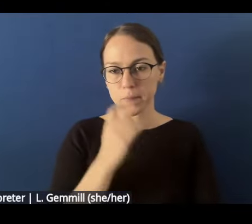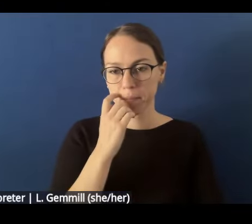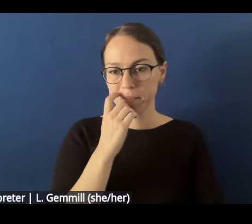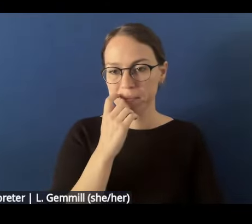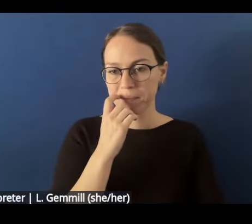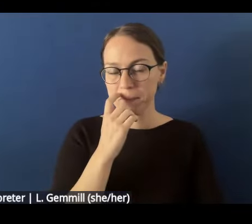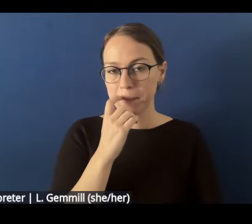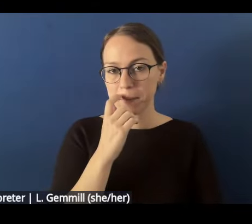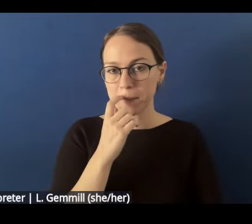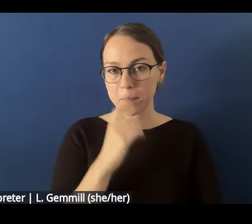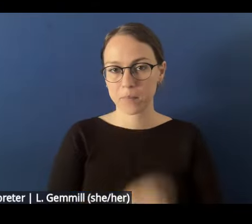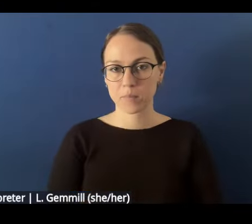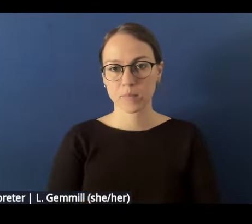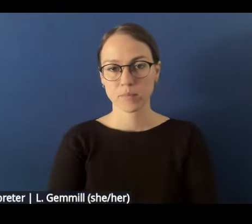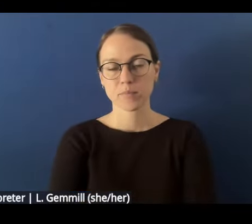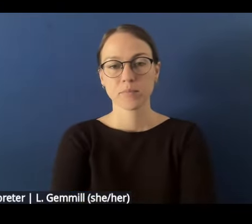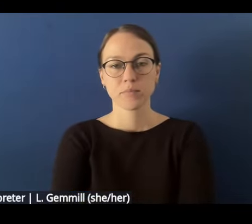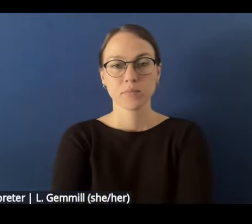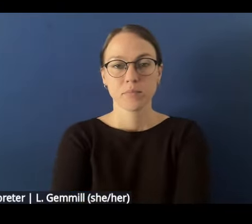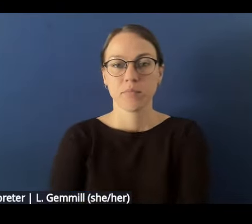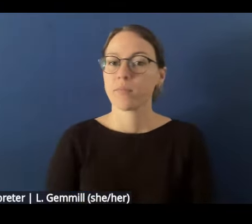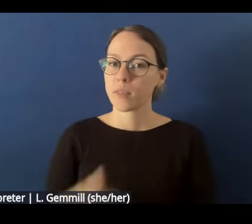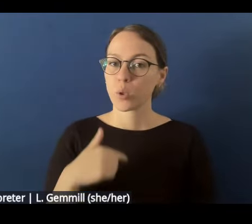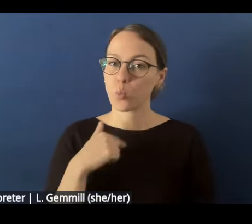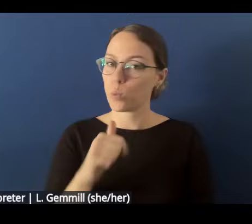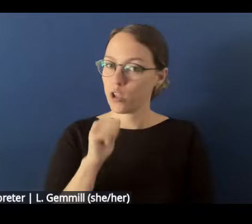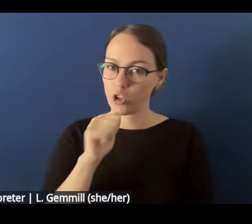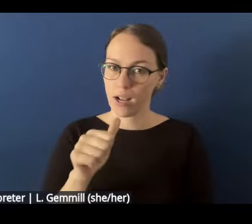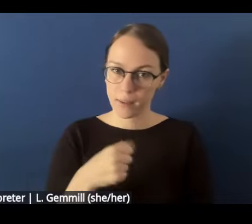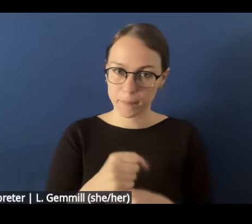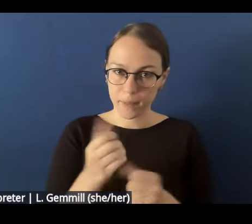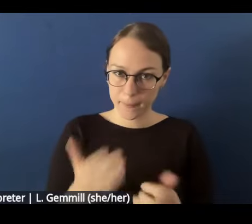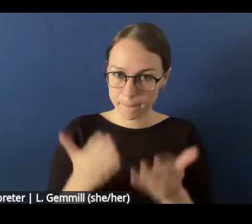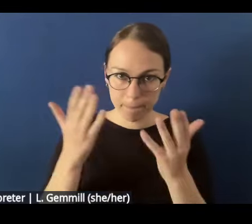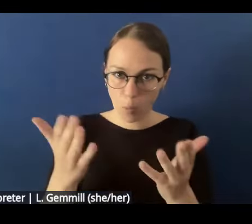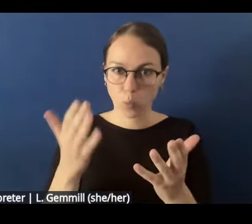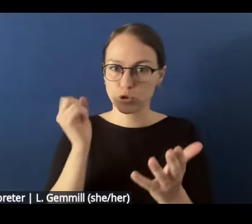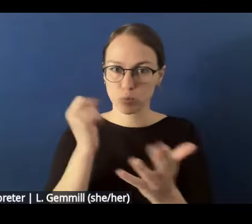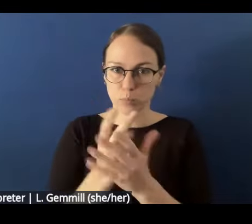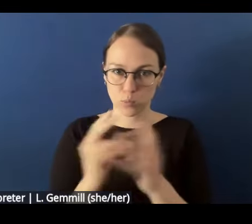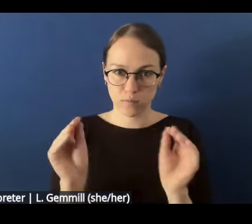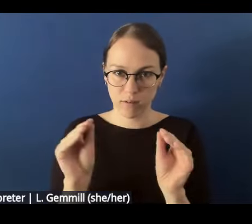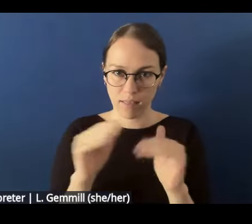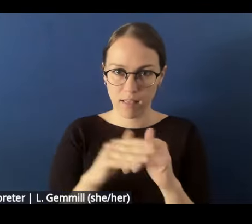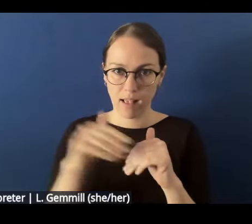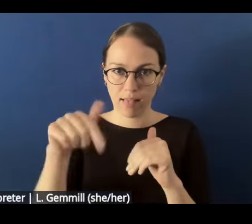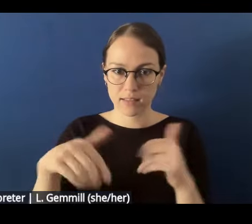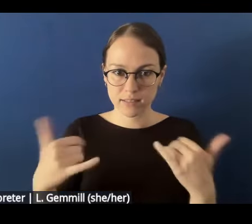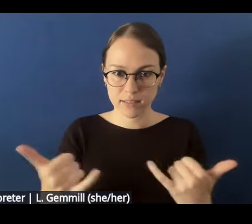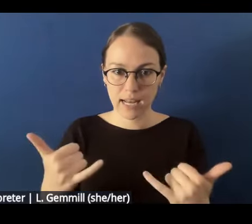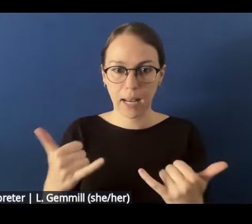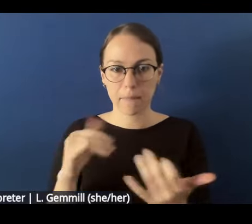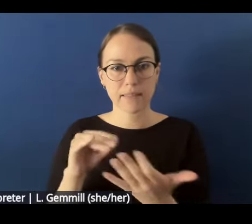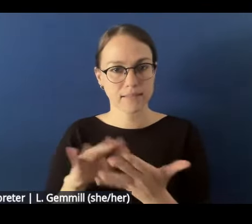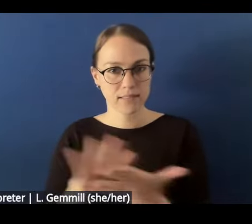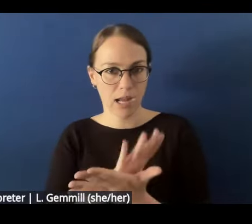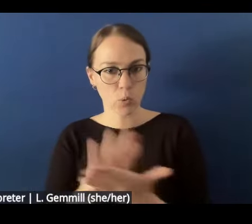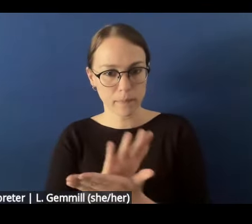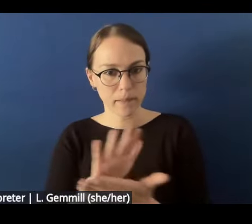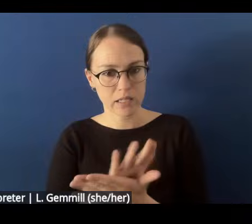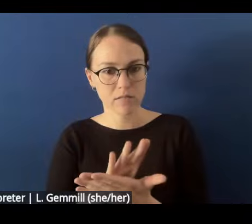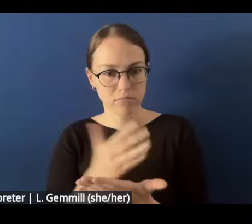this is not something that we're going to motion or approve today, but this is a document that's got a good start. There's some work that